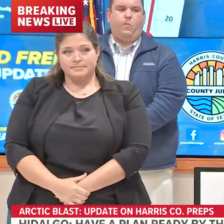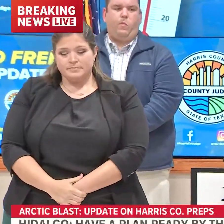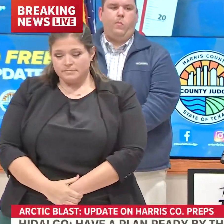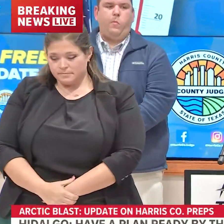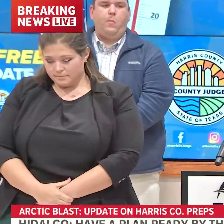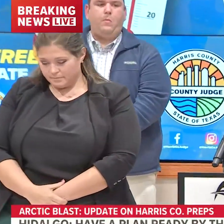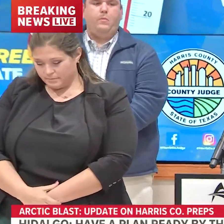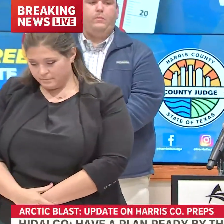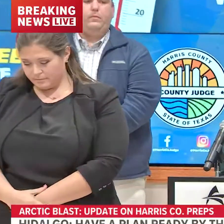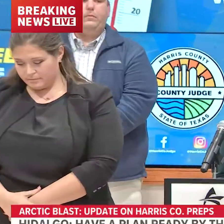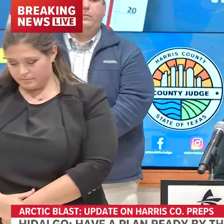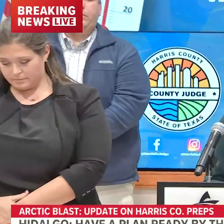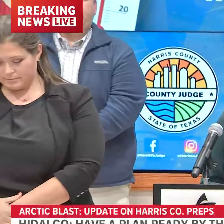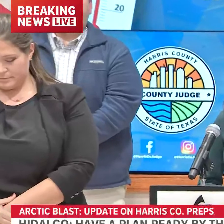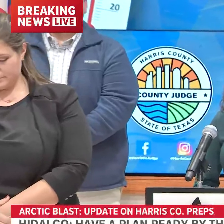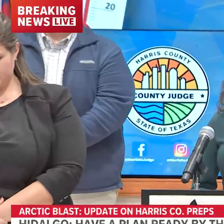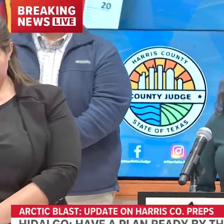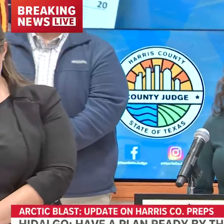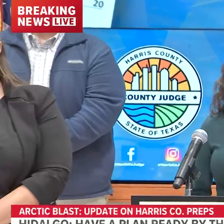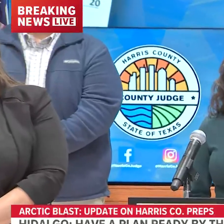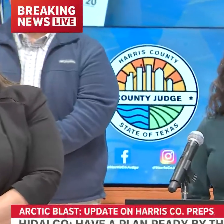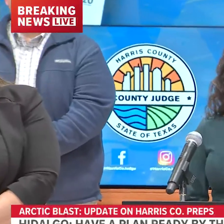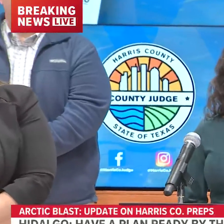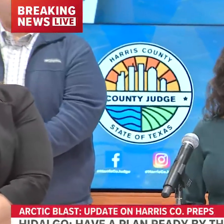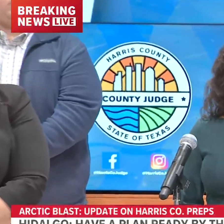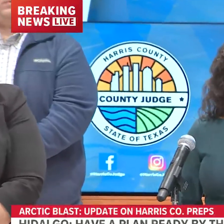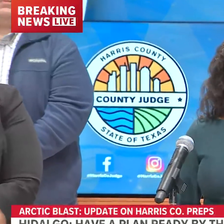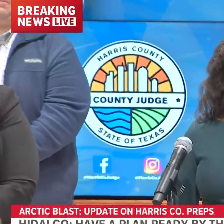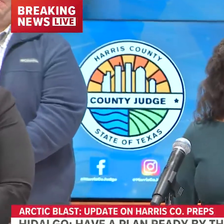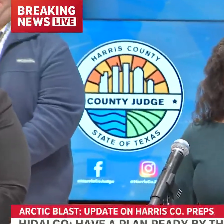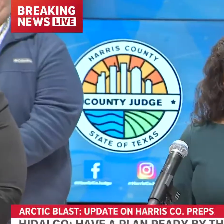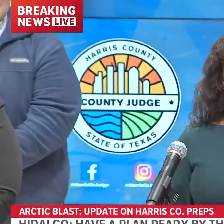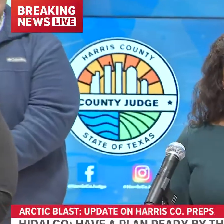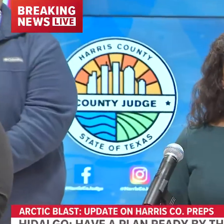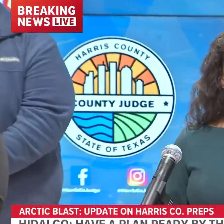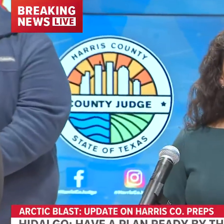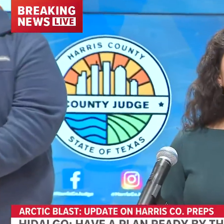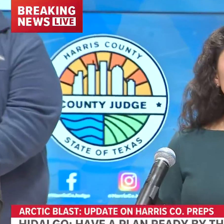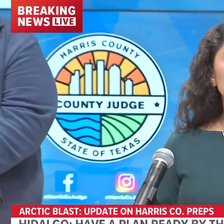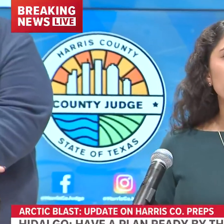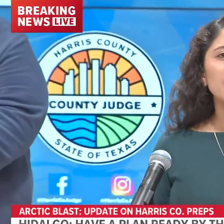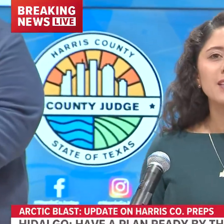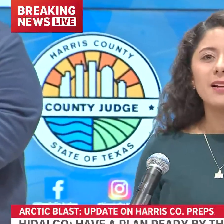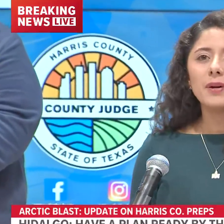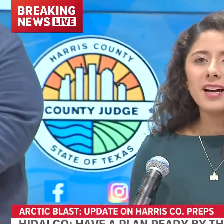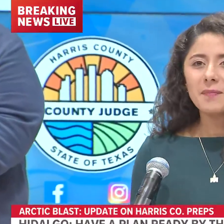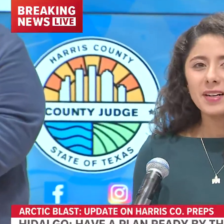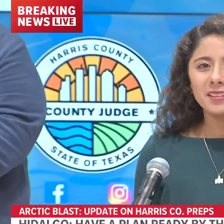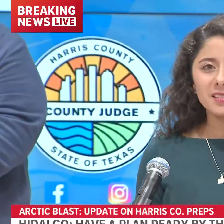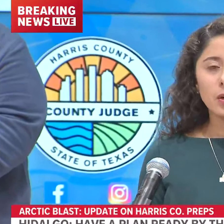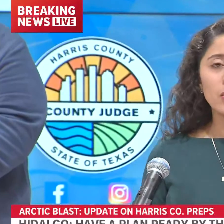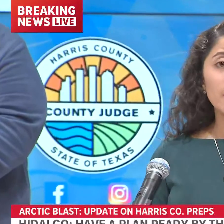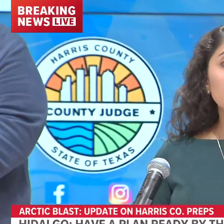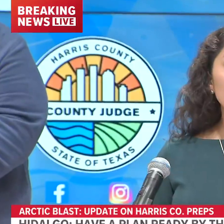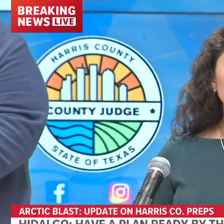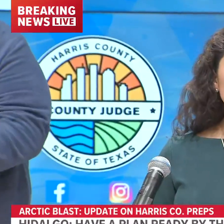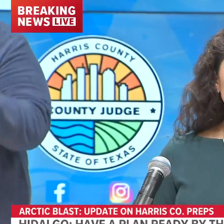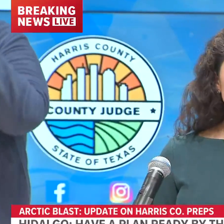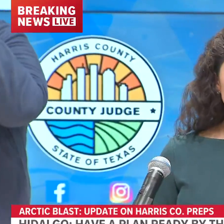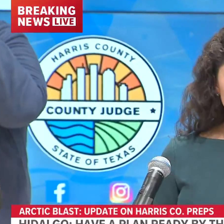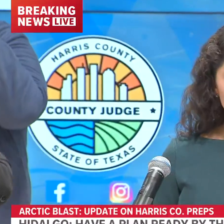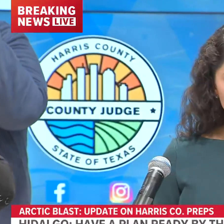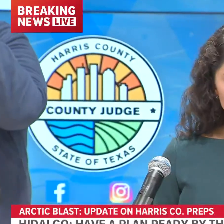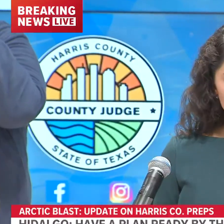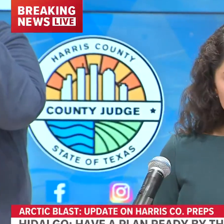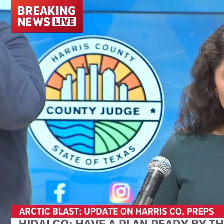you what we've been telling you, that a hard freeze is coming, not like last year's freeze, to protect people, pipes, plants, and pets, and that the grid should